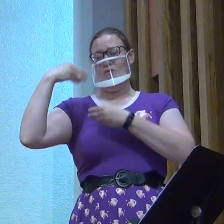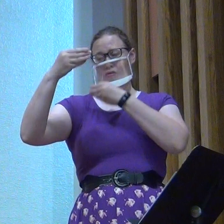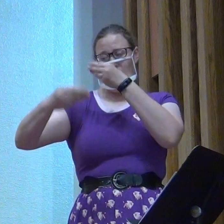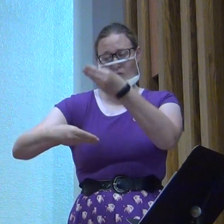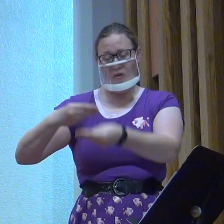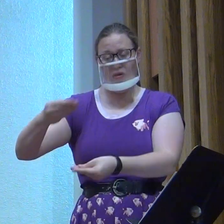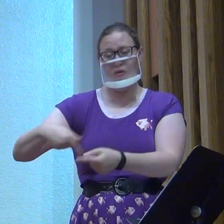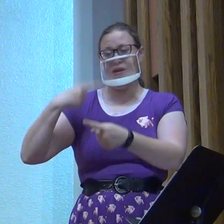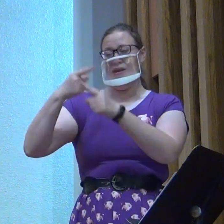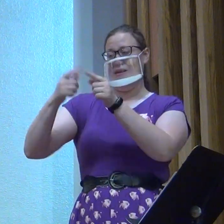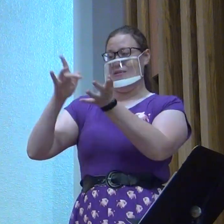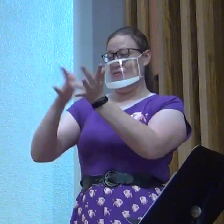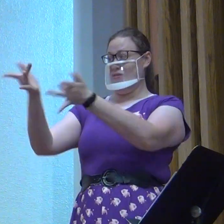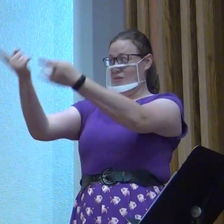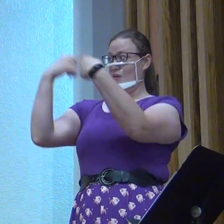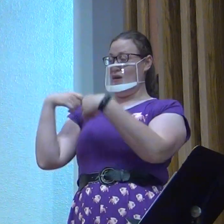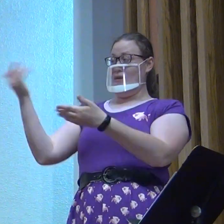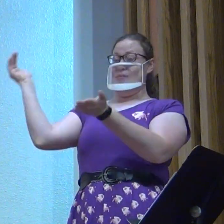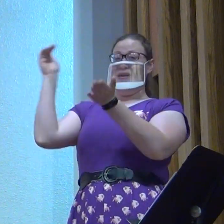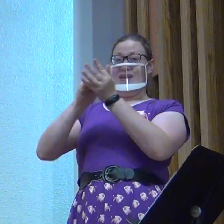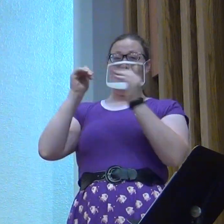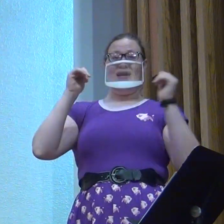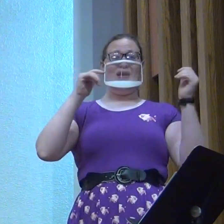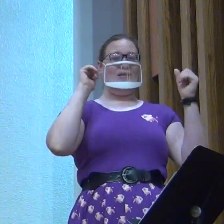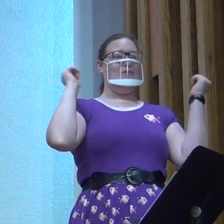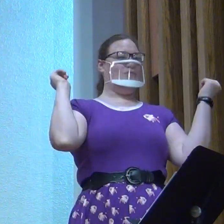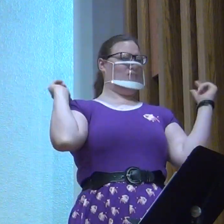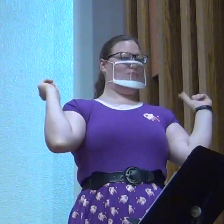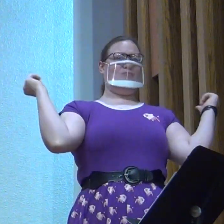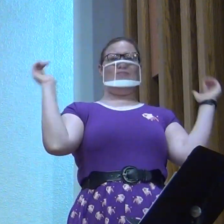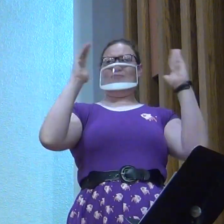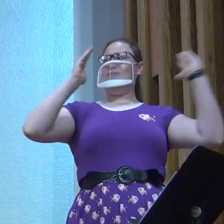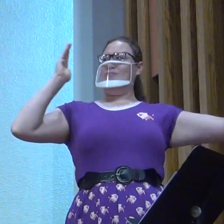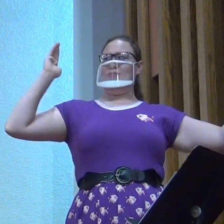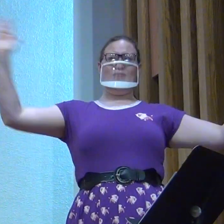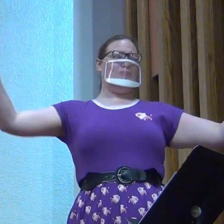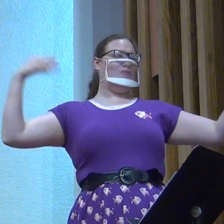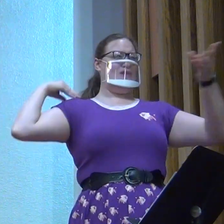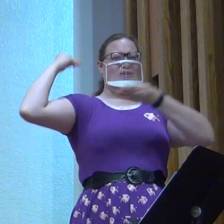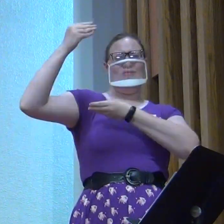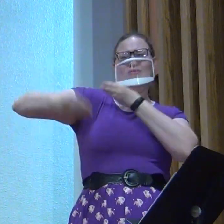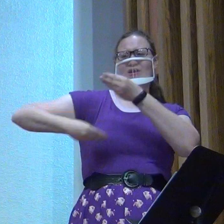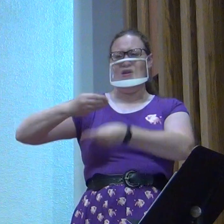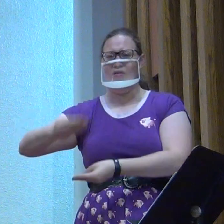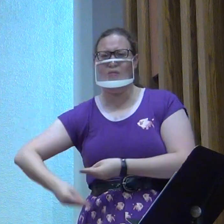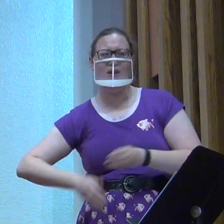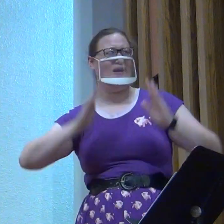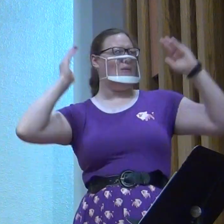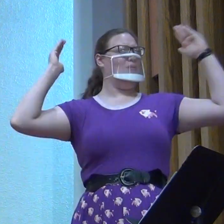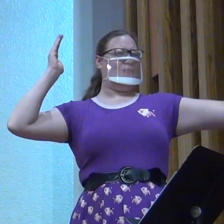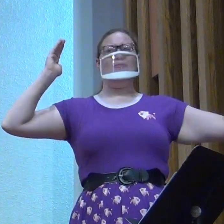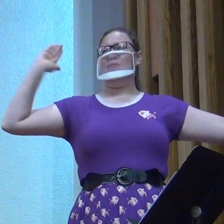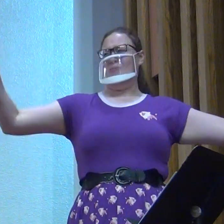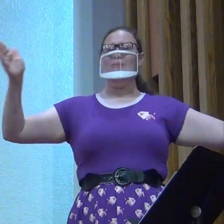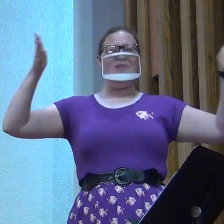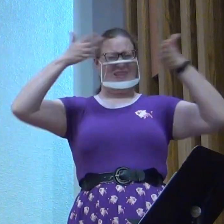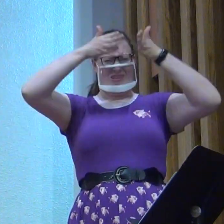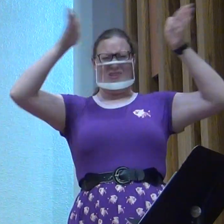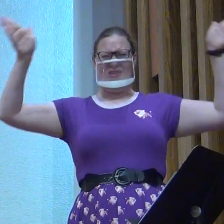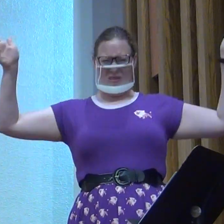Jesus comes again. All of us, one generation in a very broad